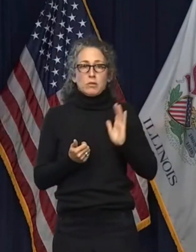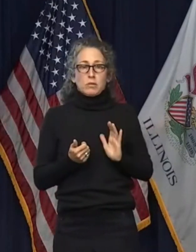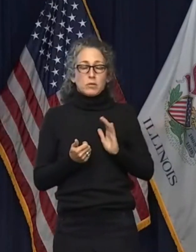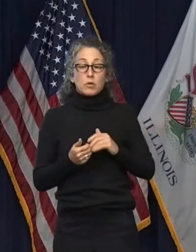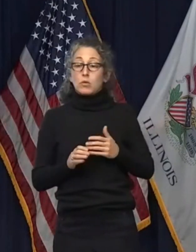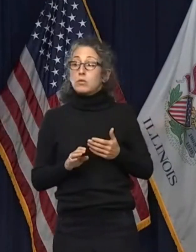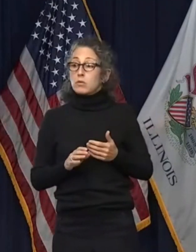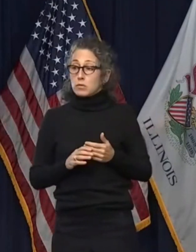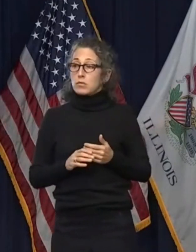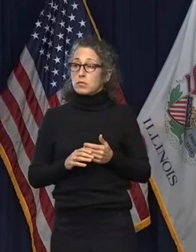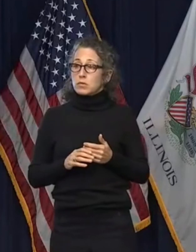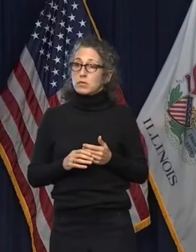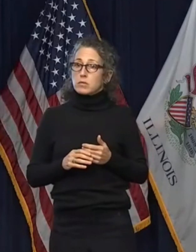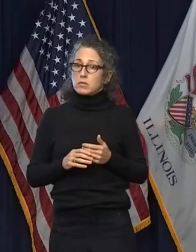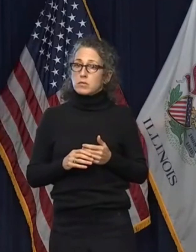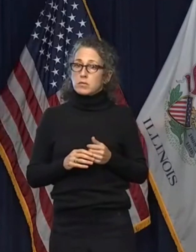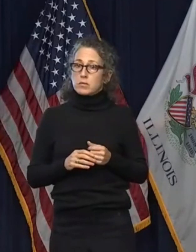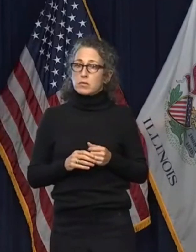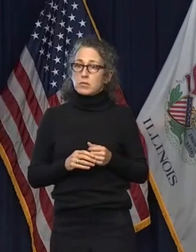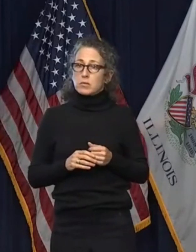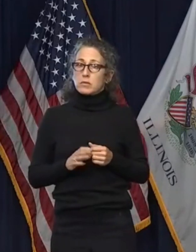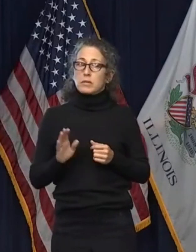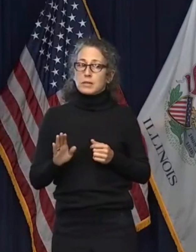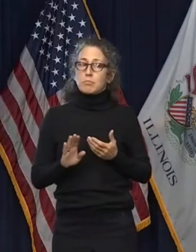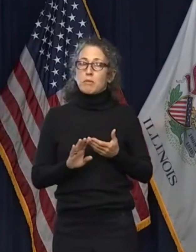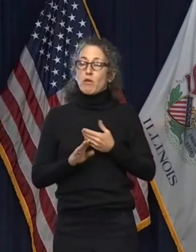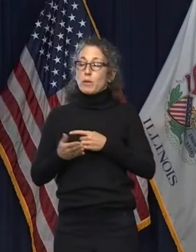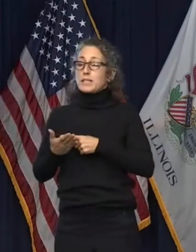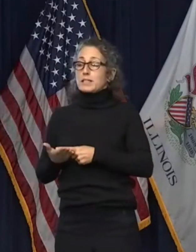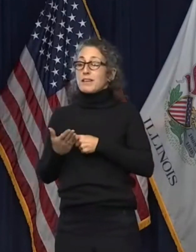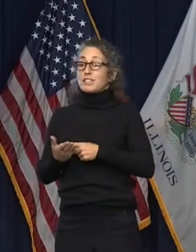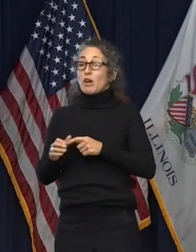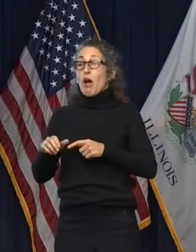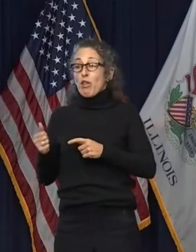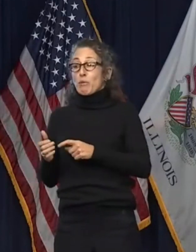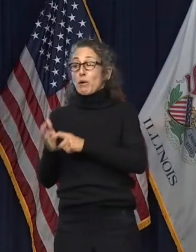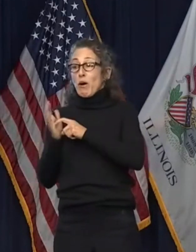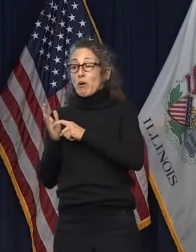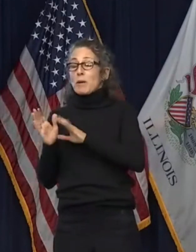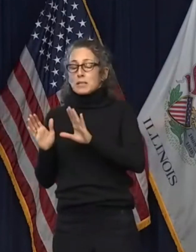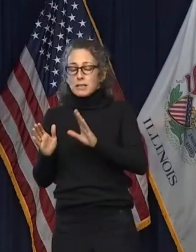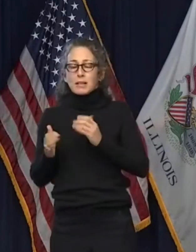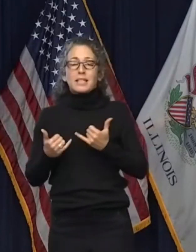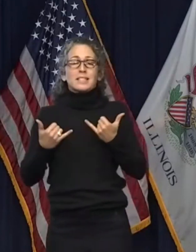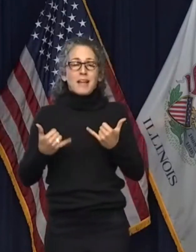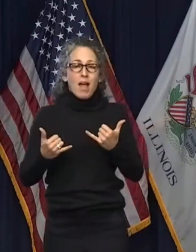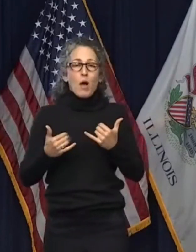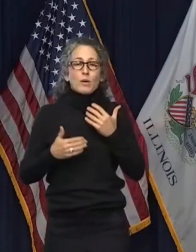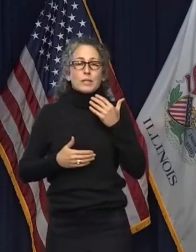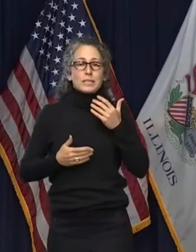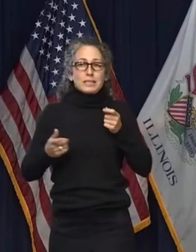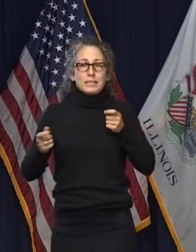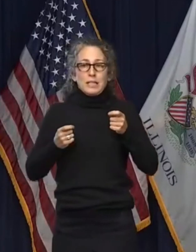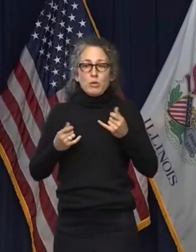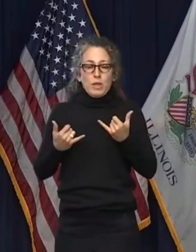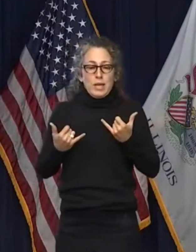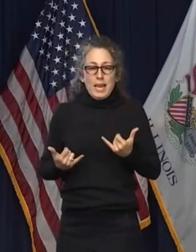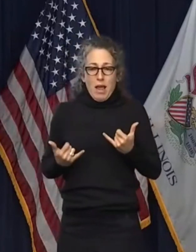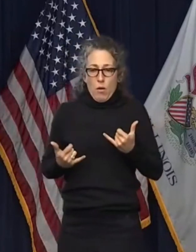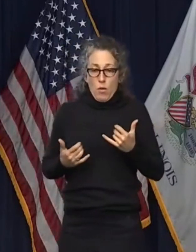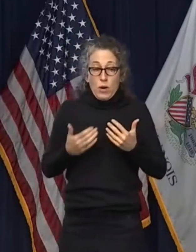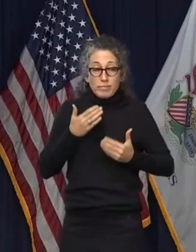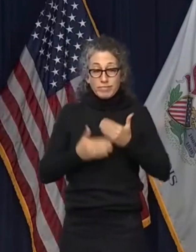guess before we're talking about any additional mandates, I think we just want to get past the situation that we are in now, and then